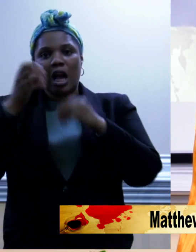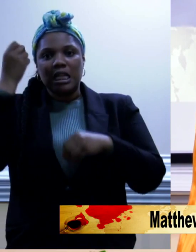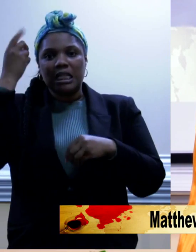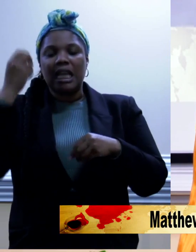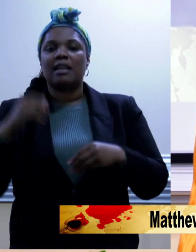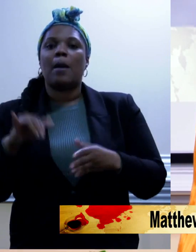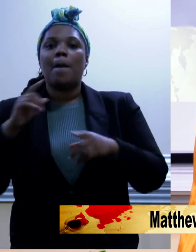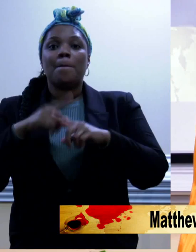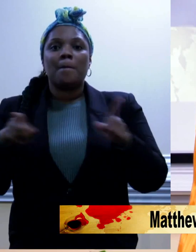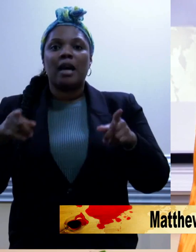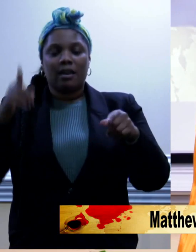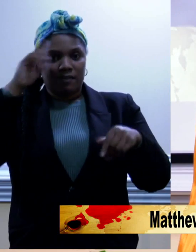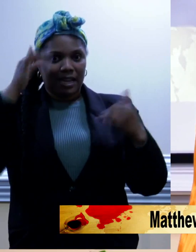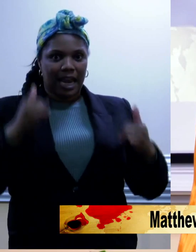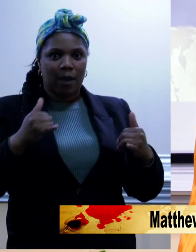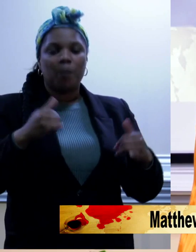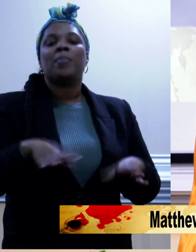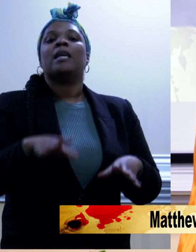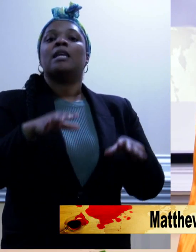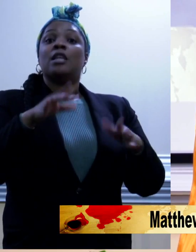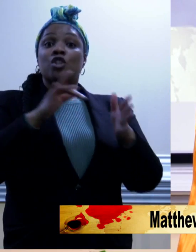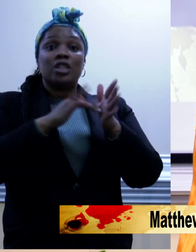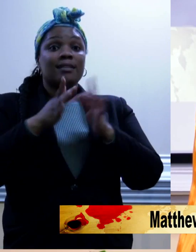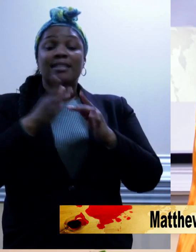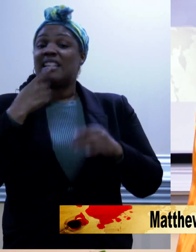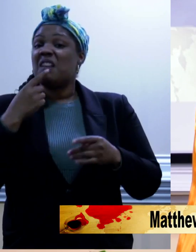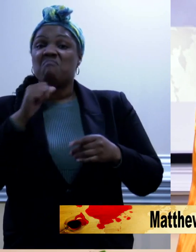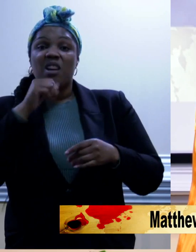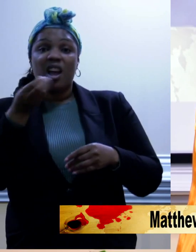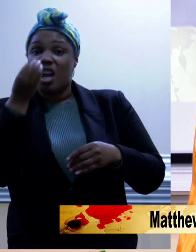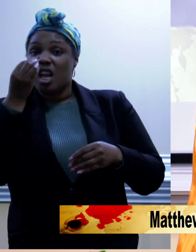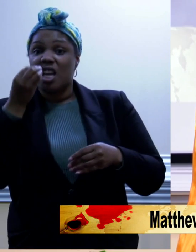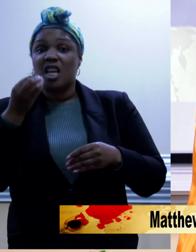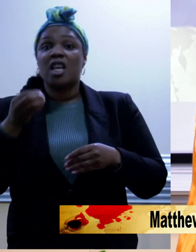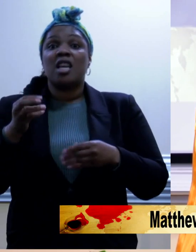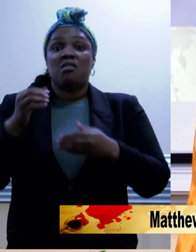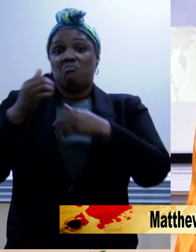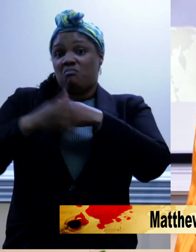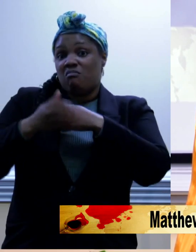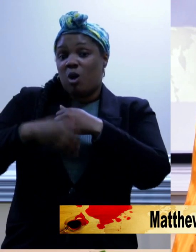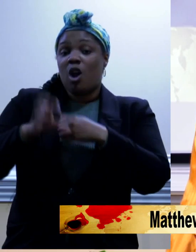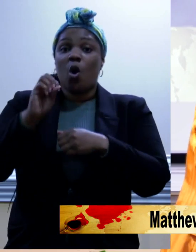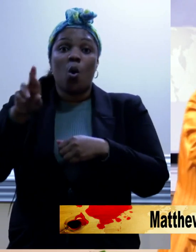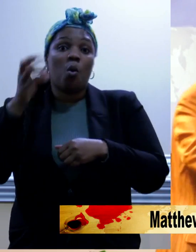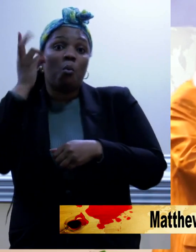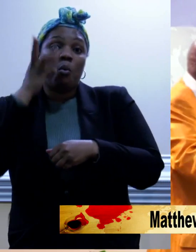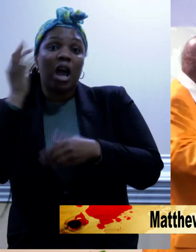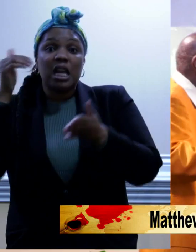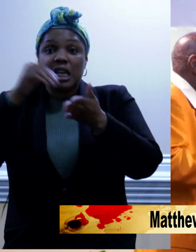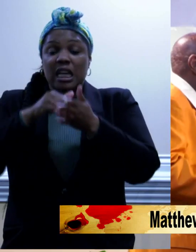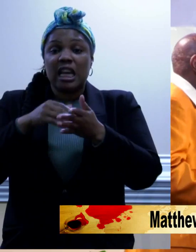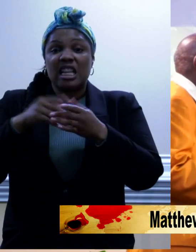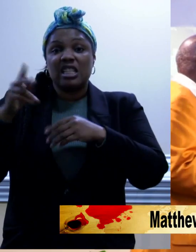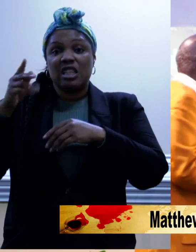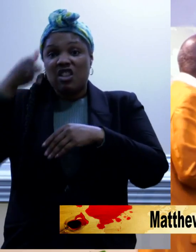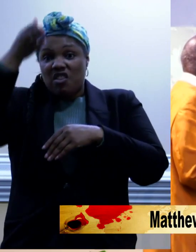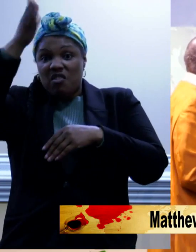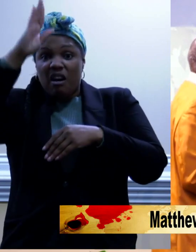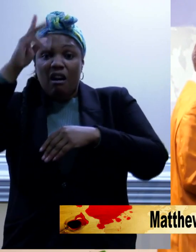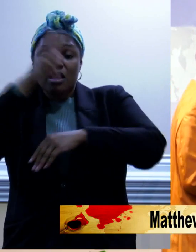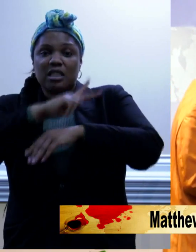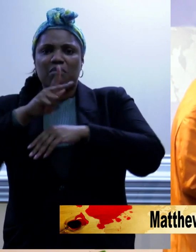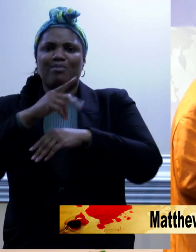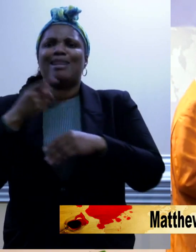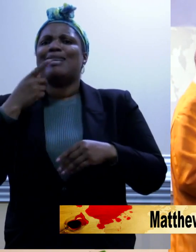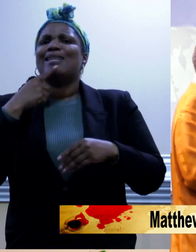until my Father's kingdom. Now, I got brothers that argue with me. You see you're supposed to eat lamb. You tell me that bread